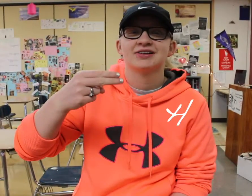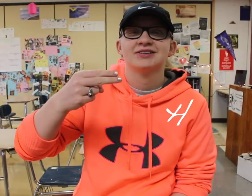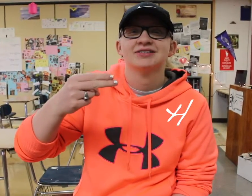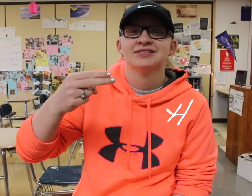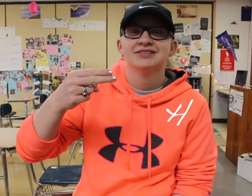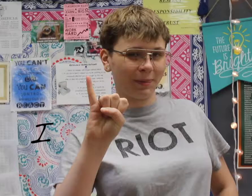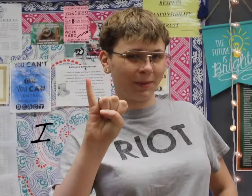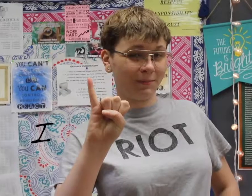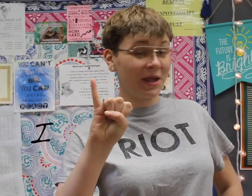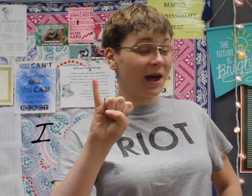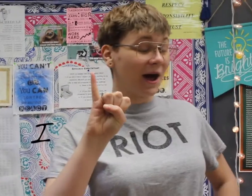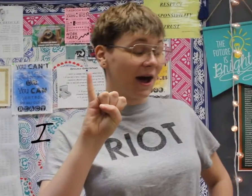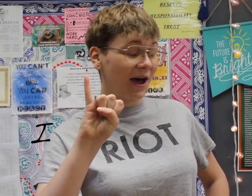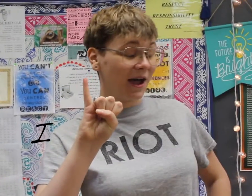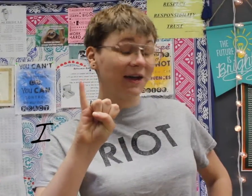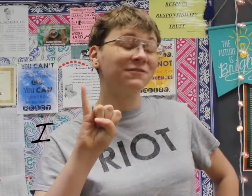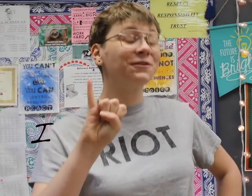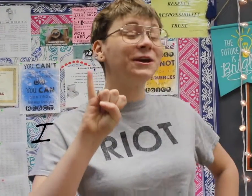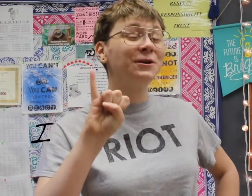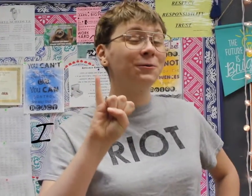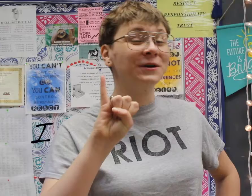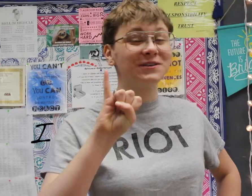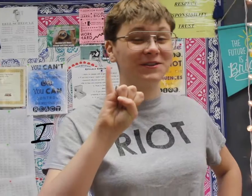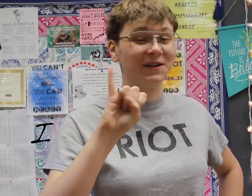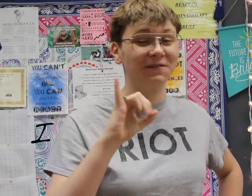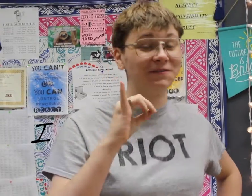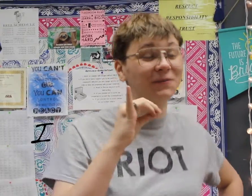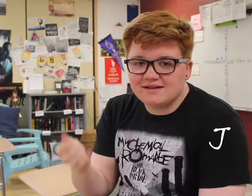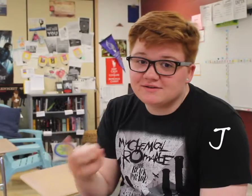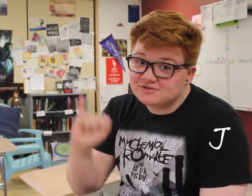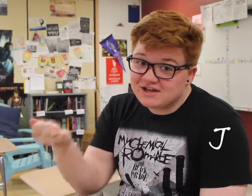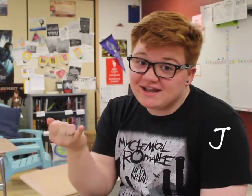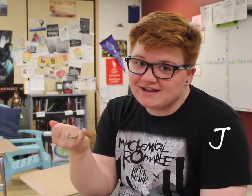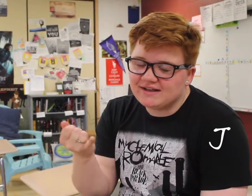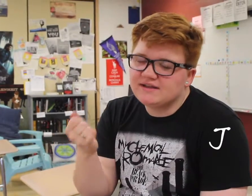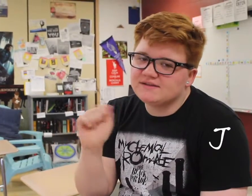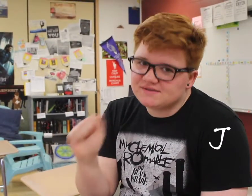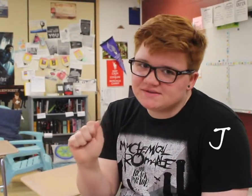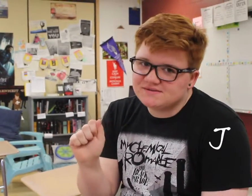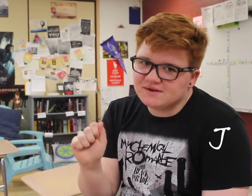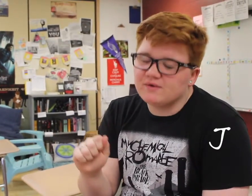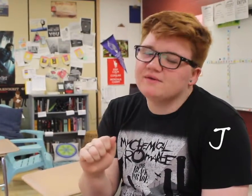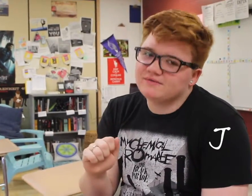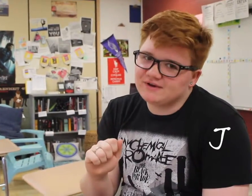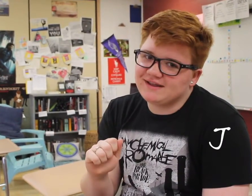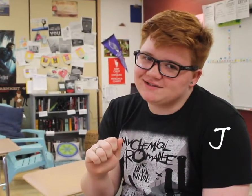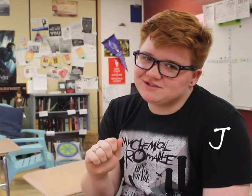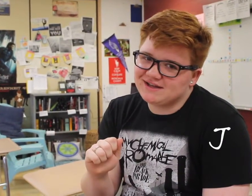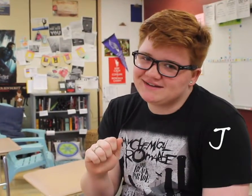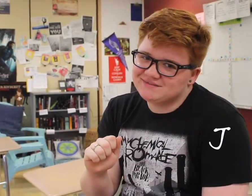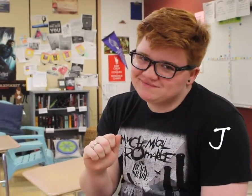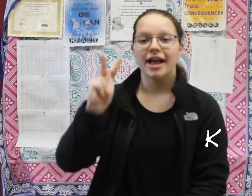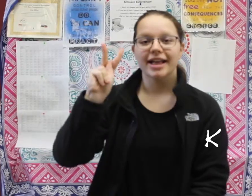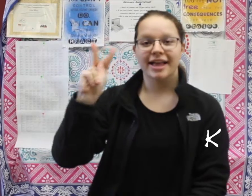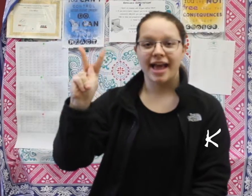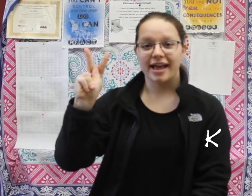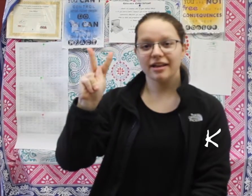Potter. I for inquisitive. J is also for AJ. K